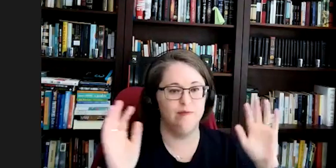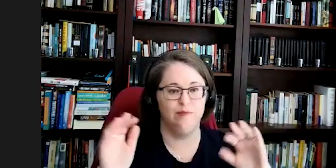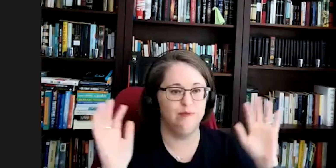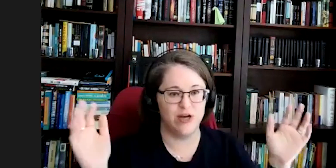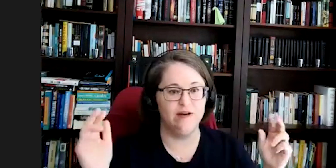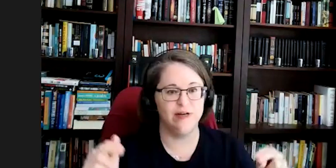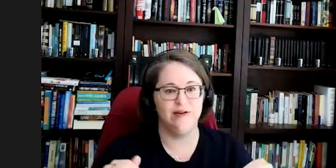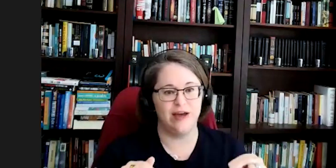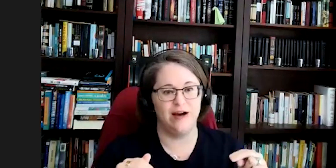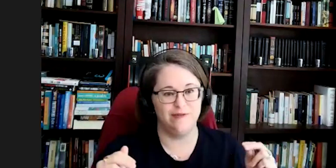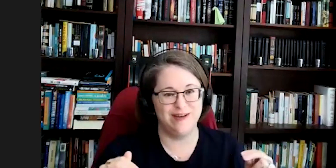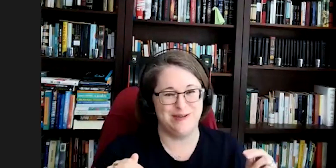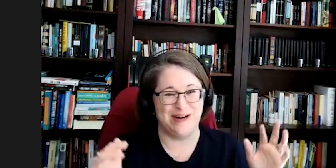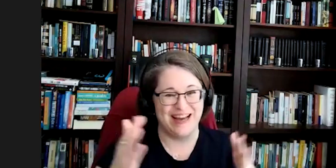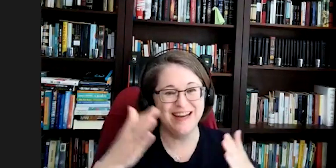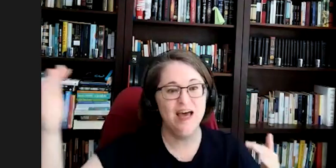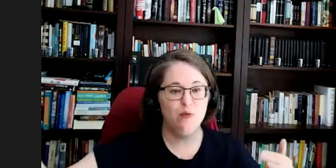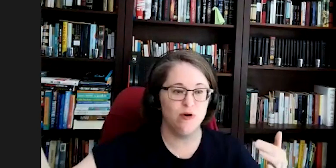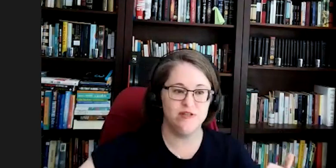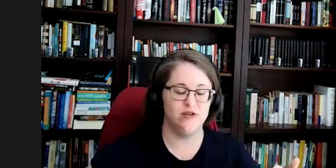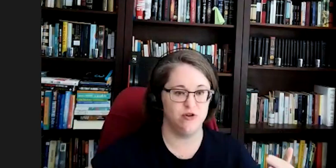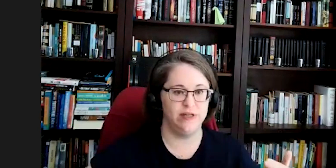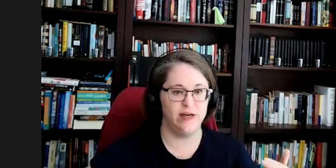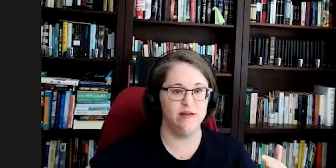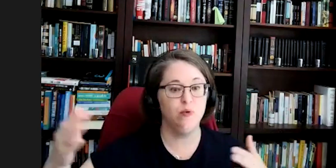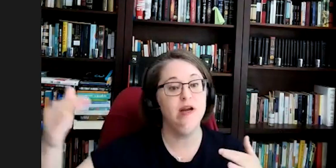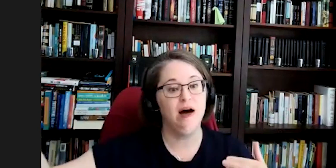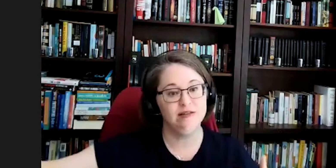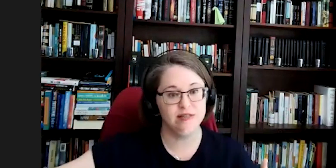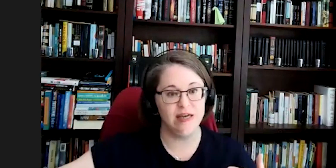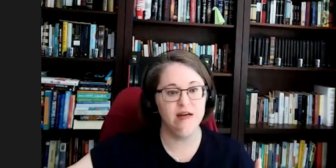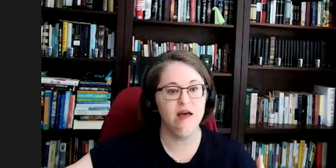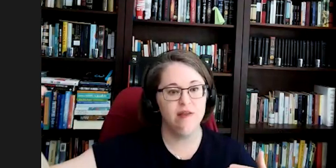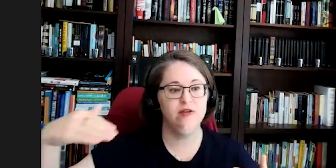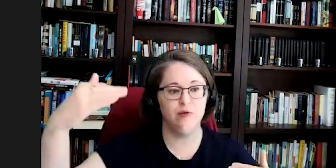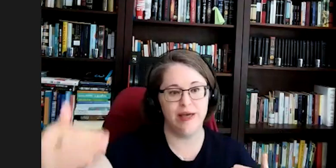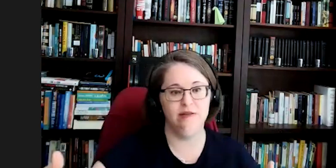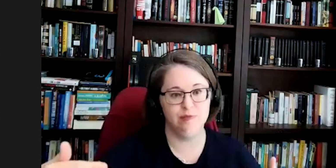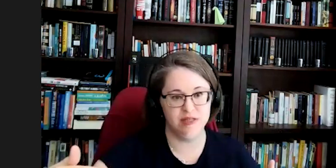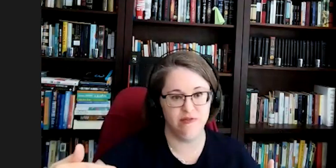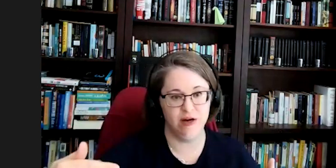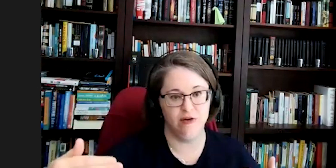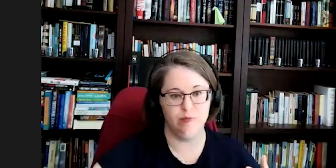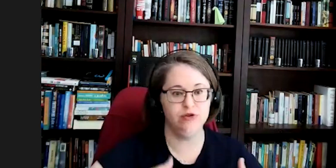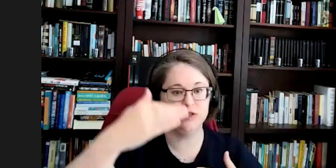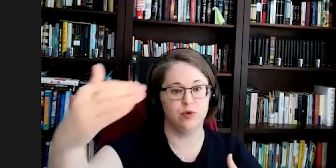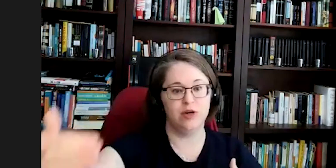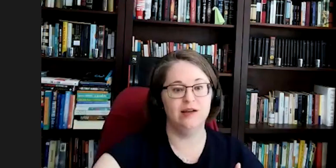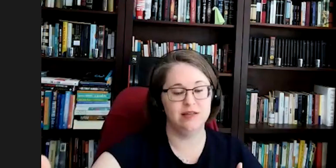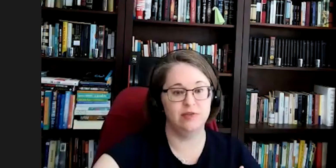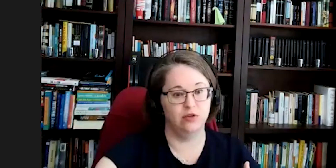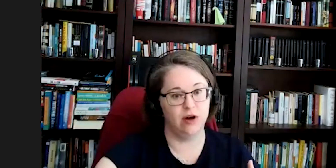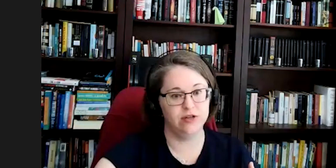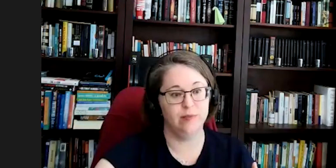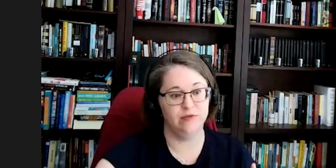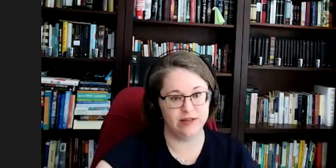whatever generative AI phase we're in such early days. We're not seeing the domain-specific contributions. We're